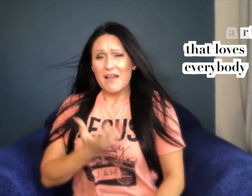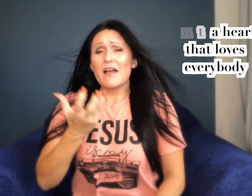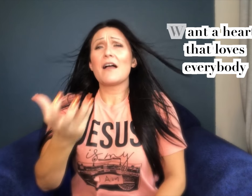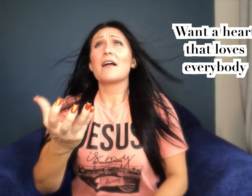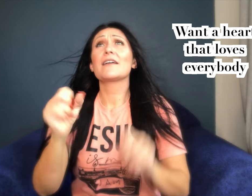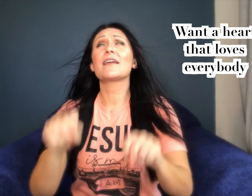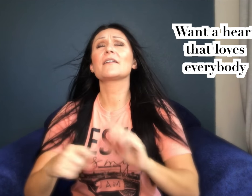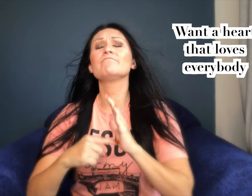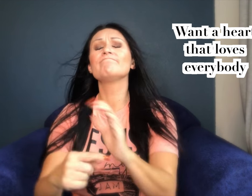that loves